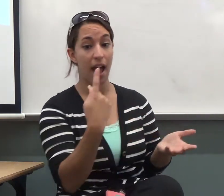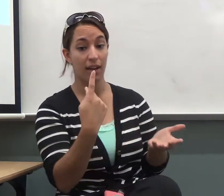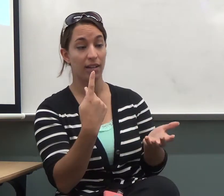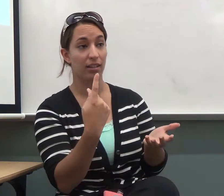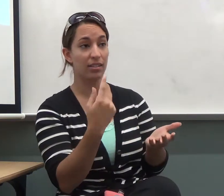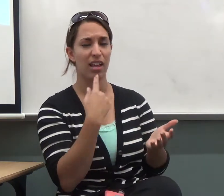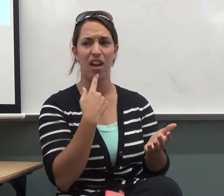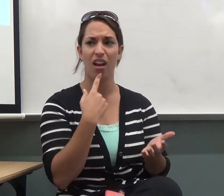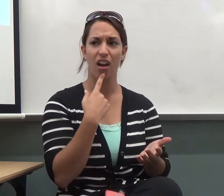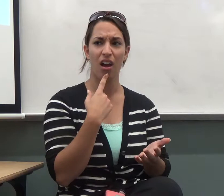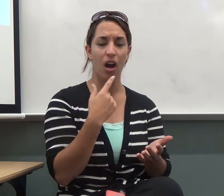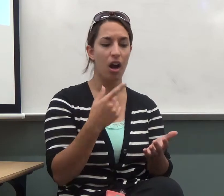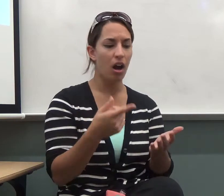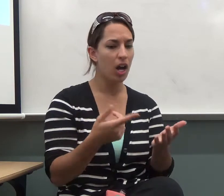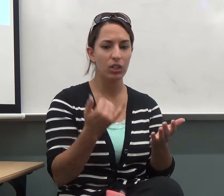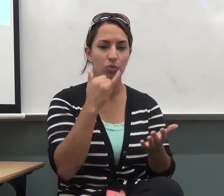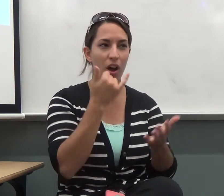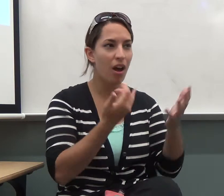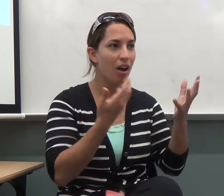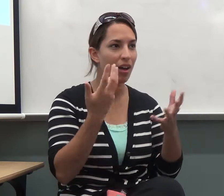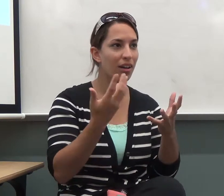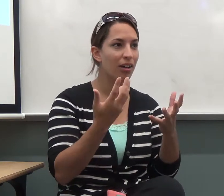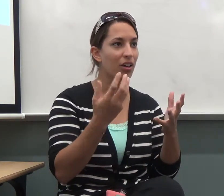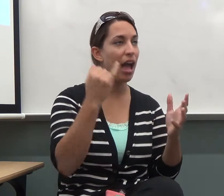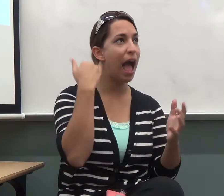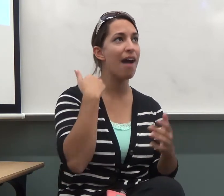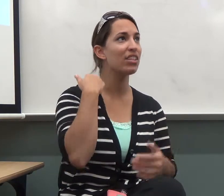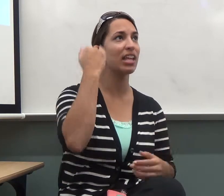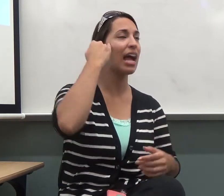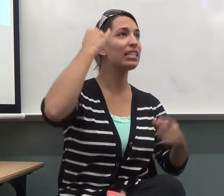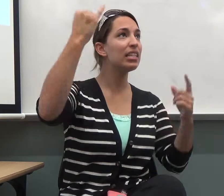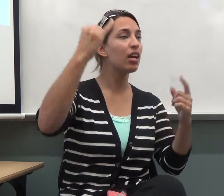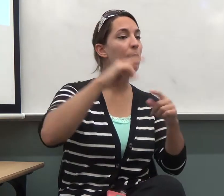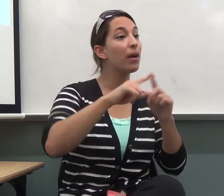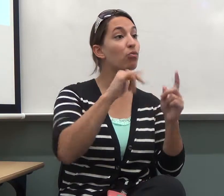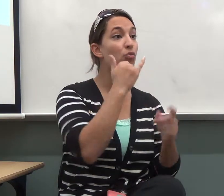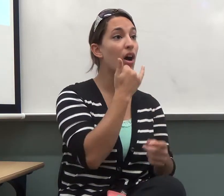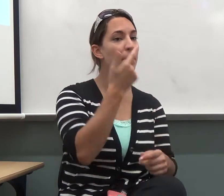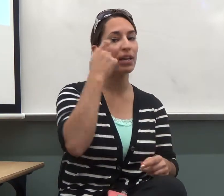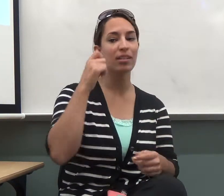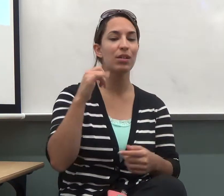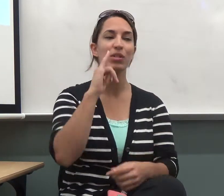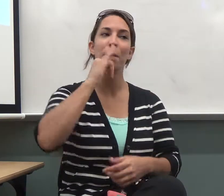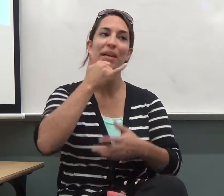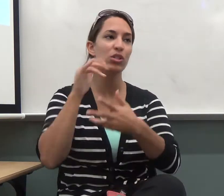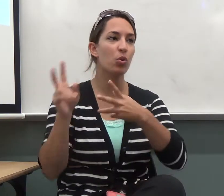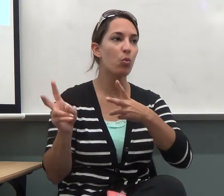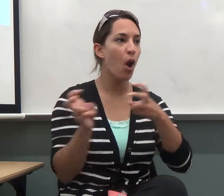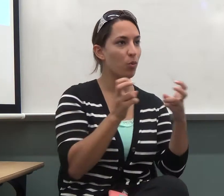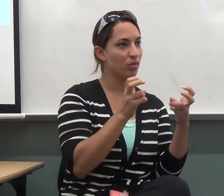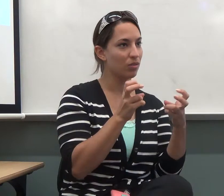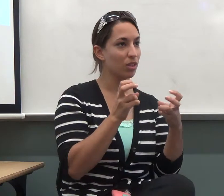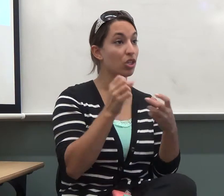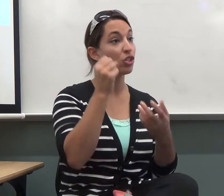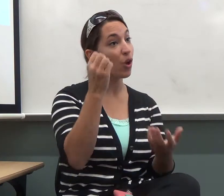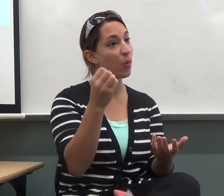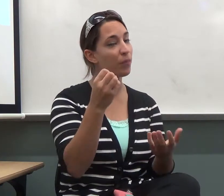in your head that I'm this certain way, but you're wrong because somebody misquoted me. Now, if Johnny didn't use my exact